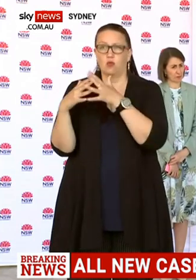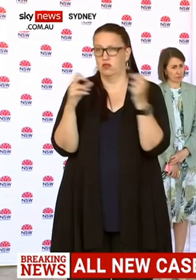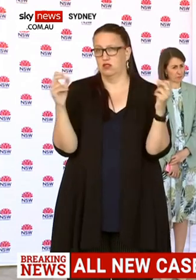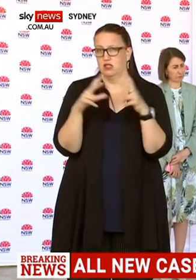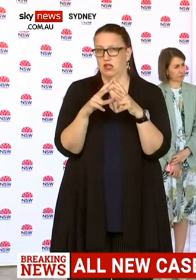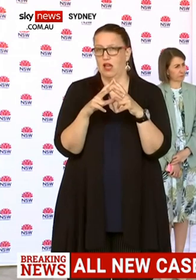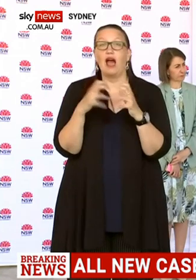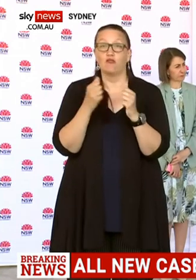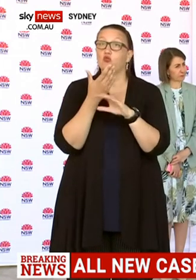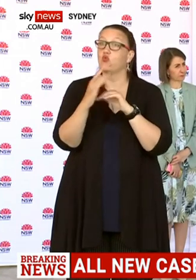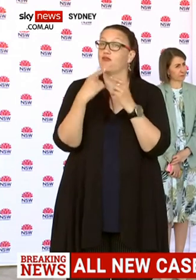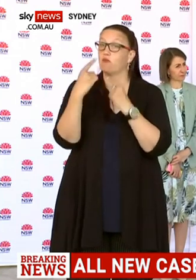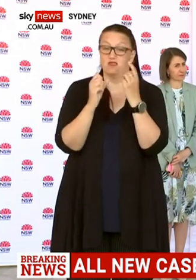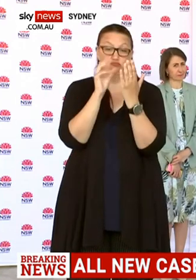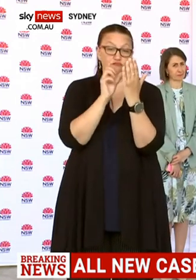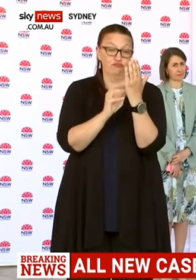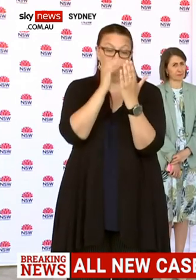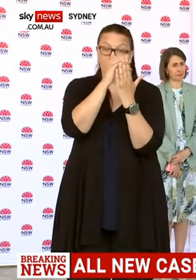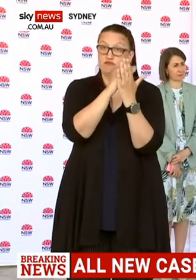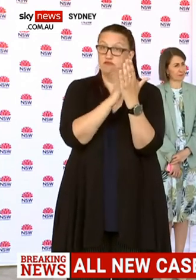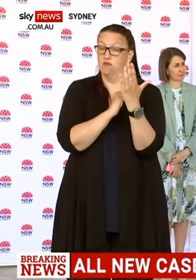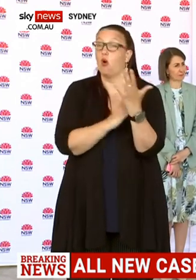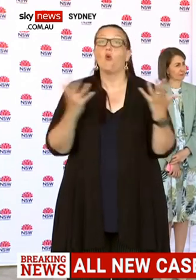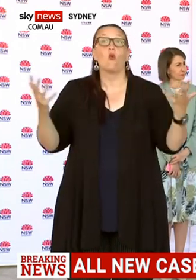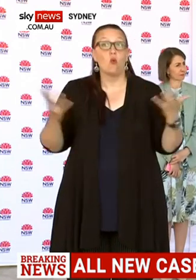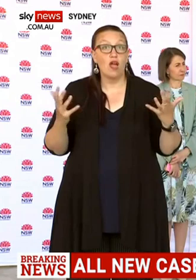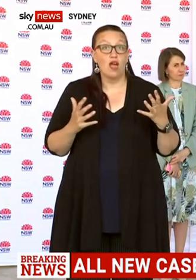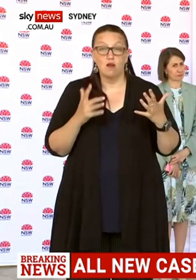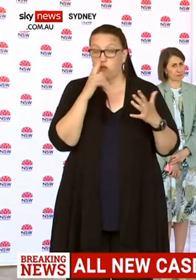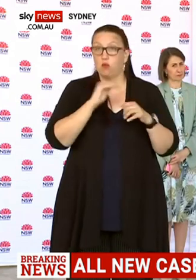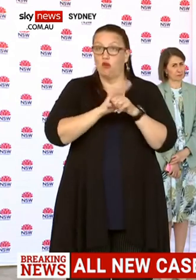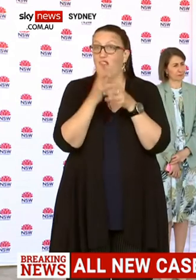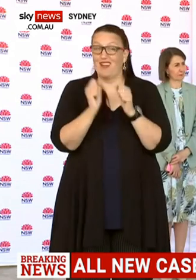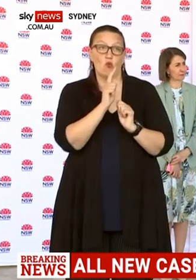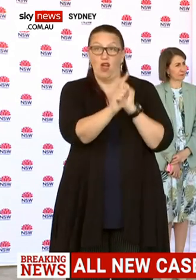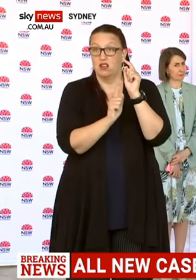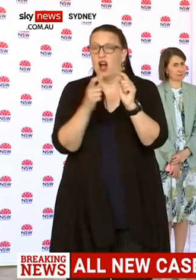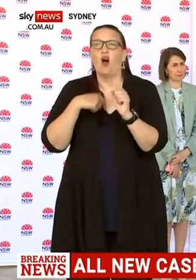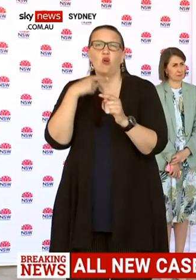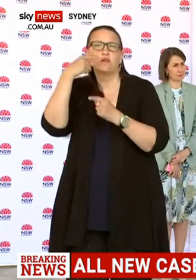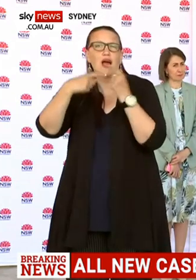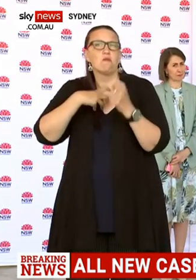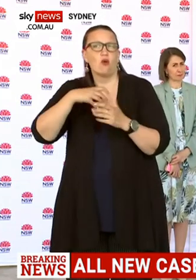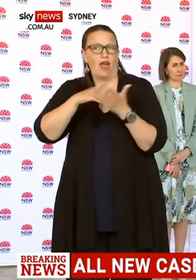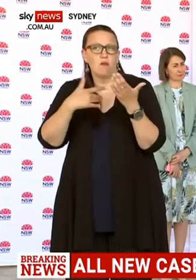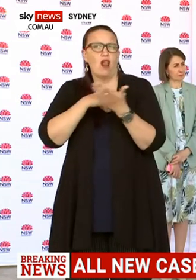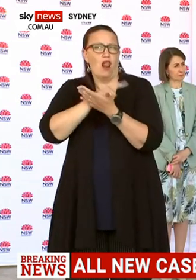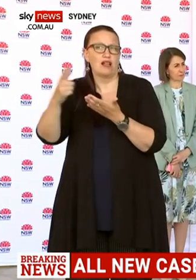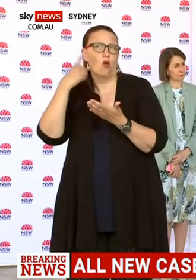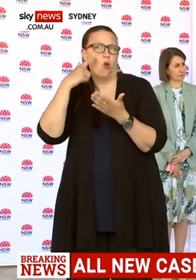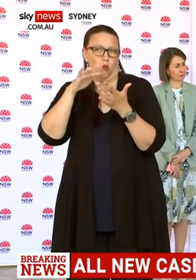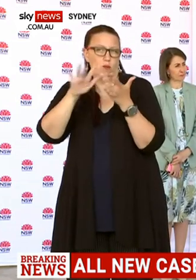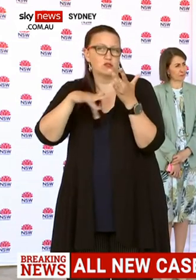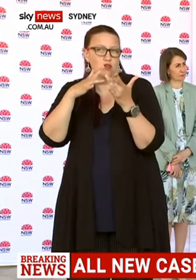a couple of them that we want to call out, and this relates to a public health alert that was issued yesterday. A number of new venues in